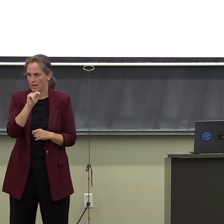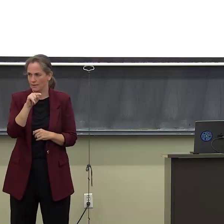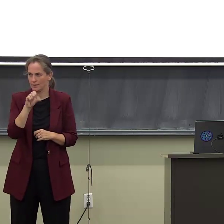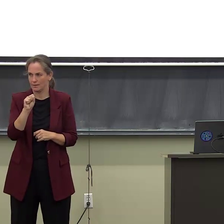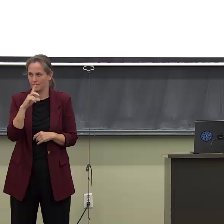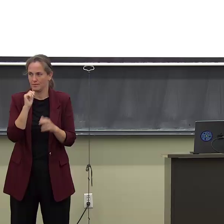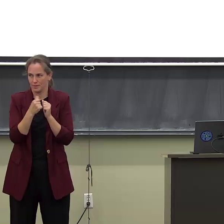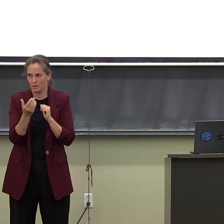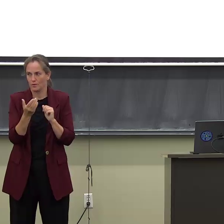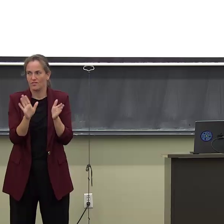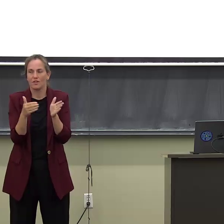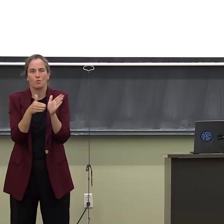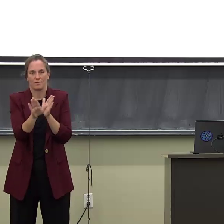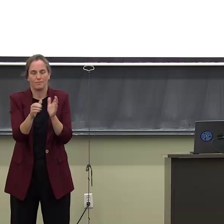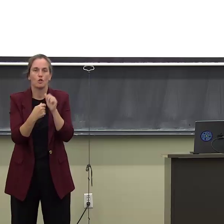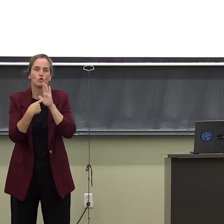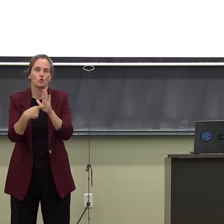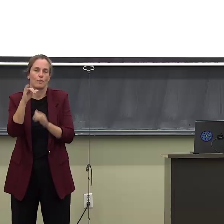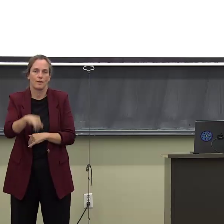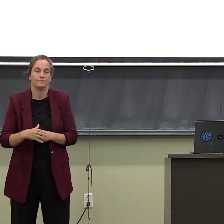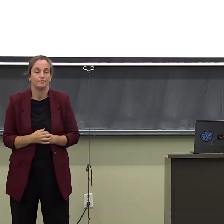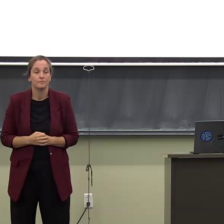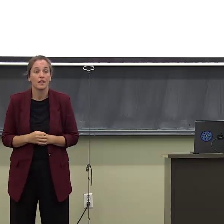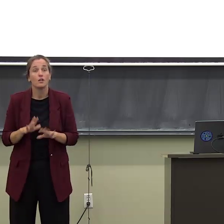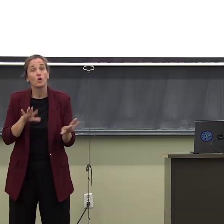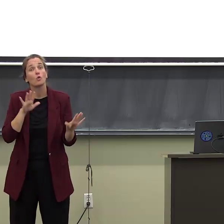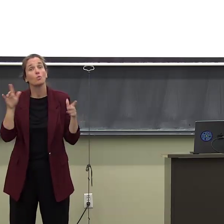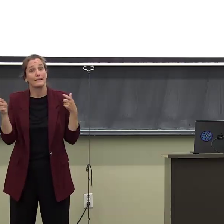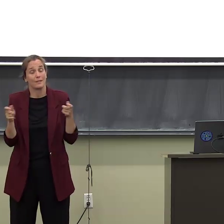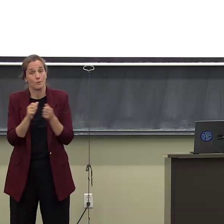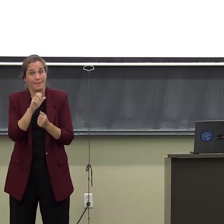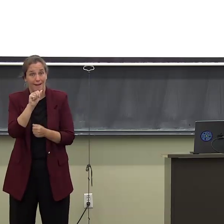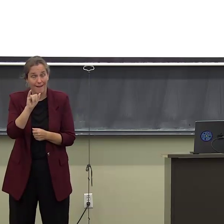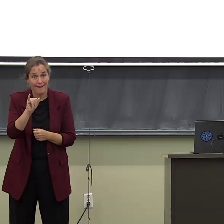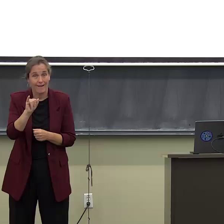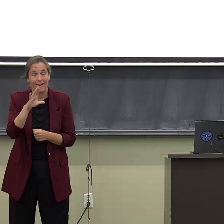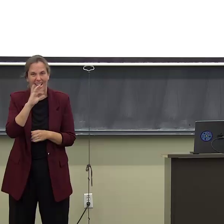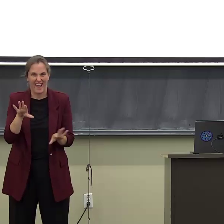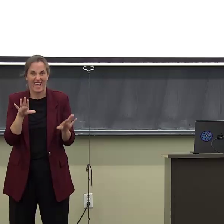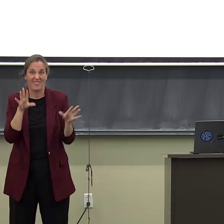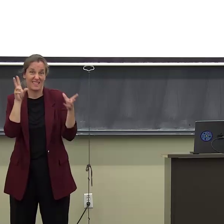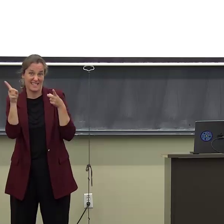years forward, we are dealing with AI, and as Jutta mentioned,